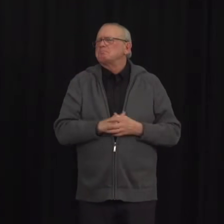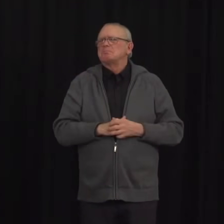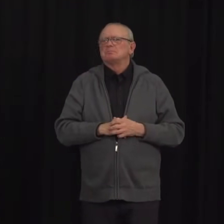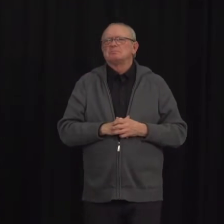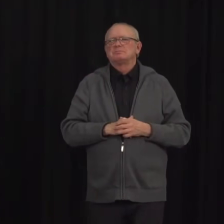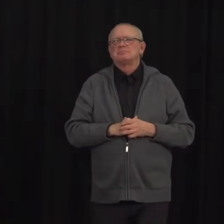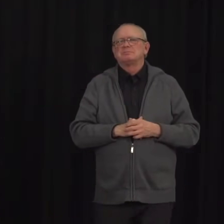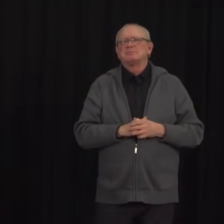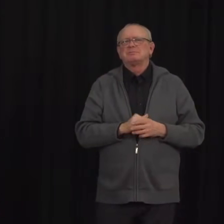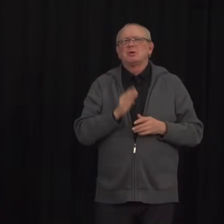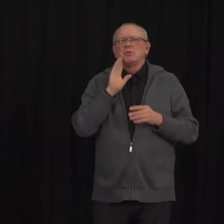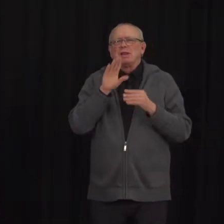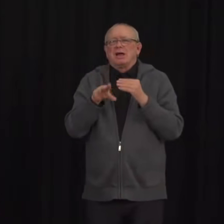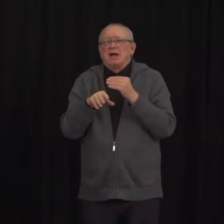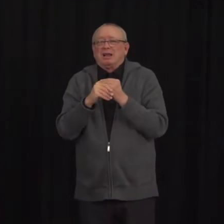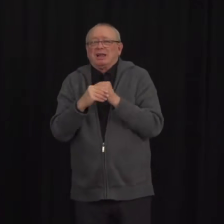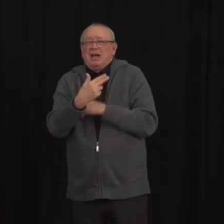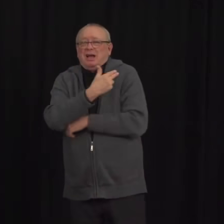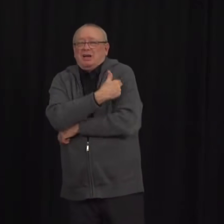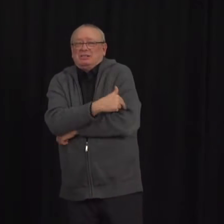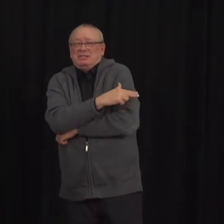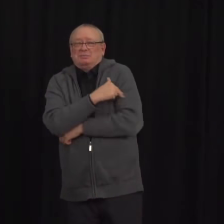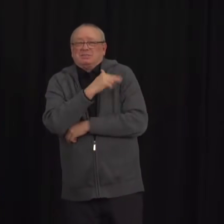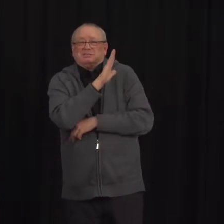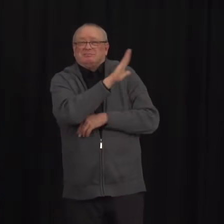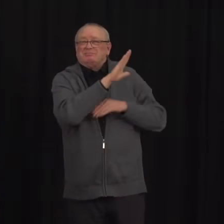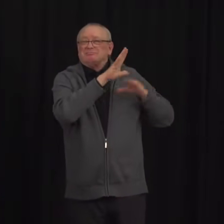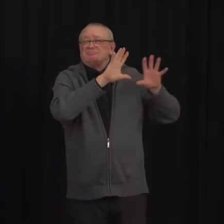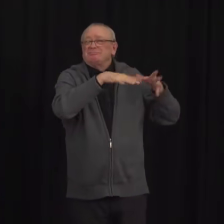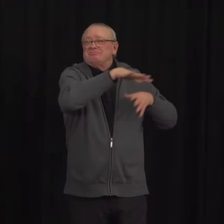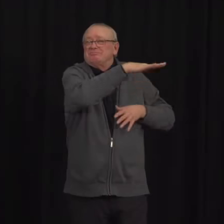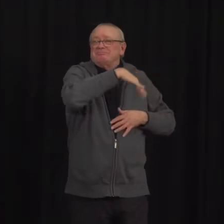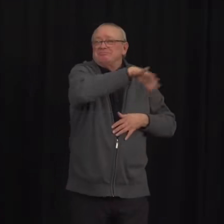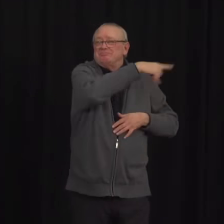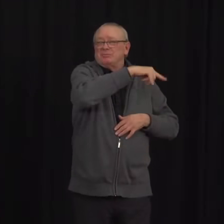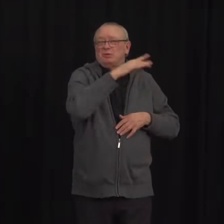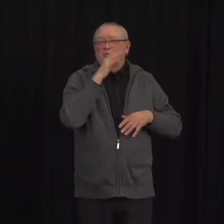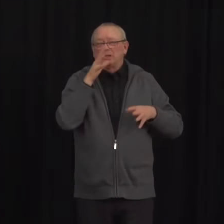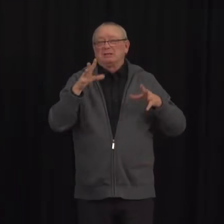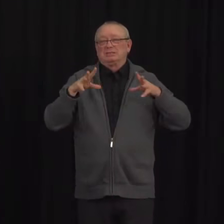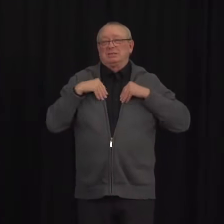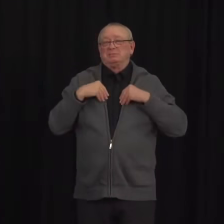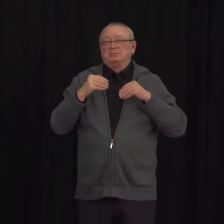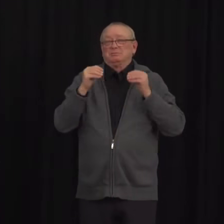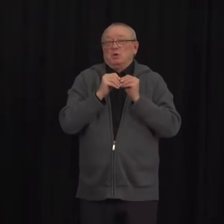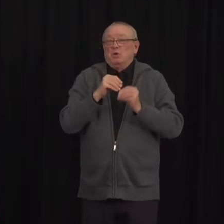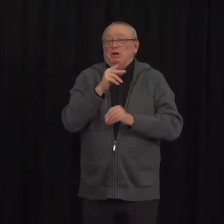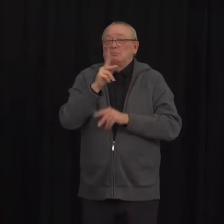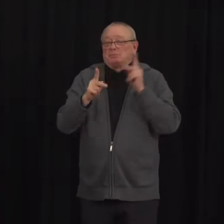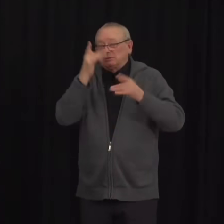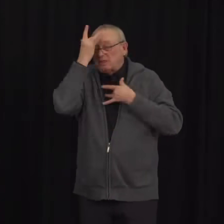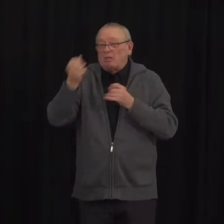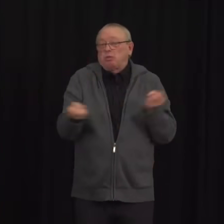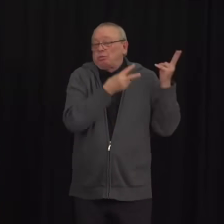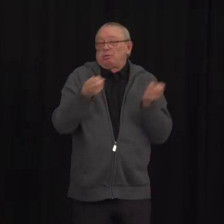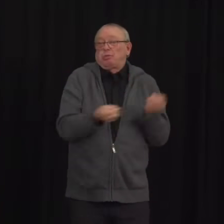the hospital system have more capacity to accommodate further COVID cases? But particularly the lockdown